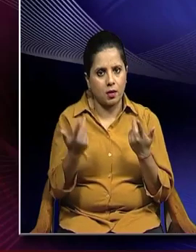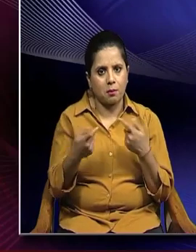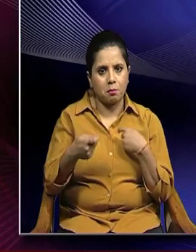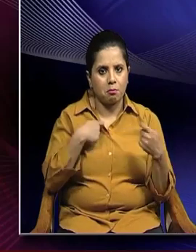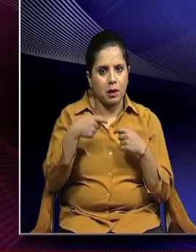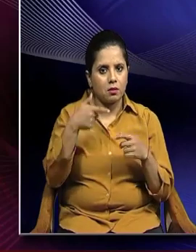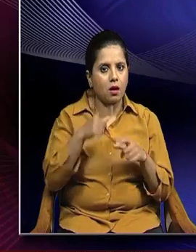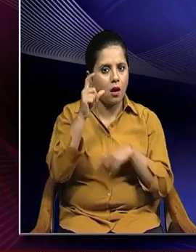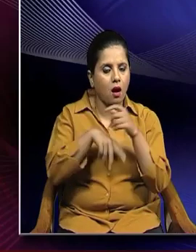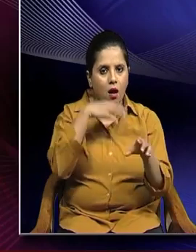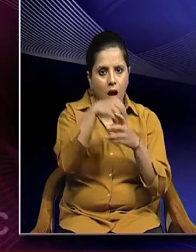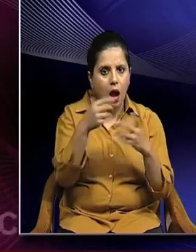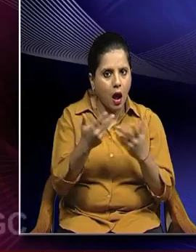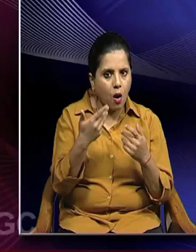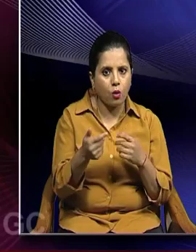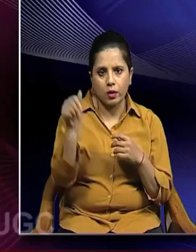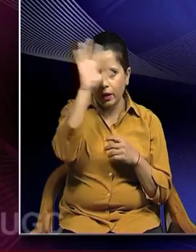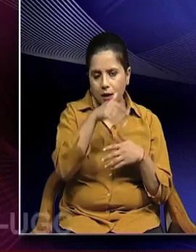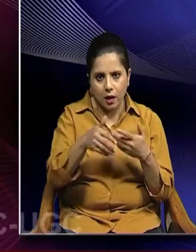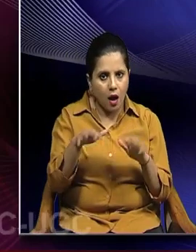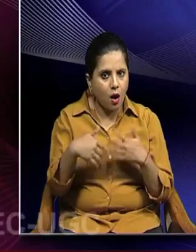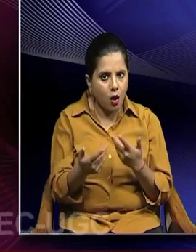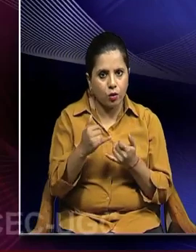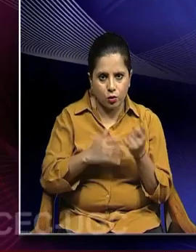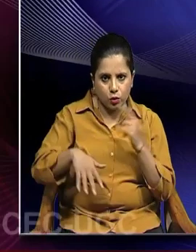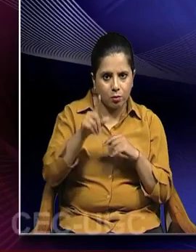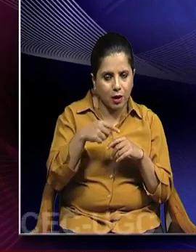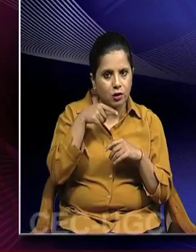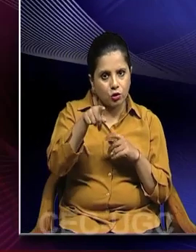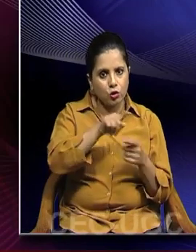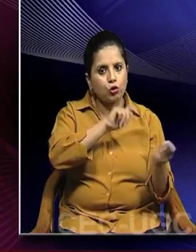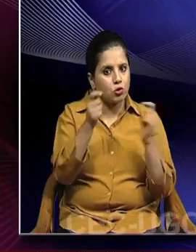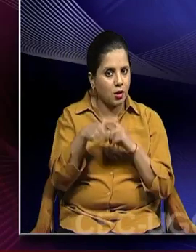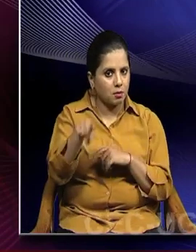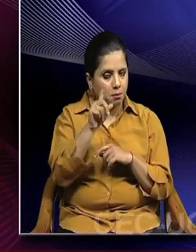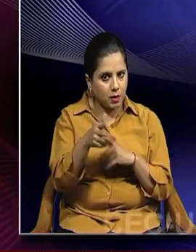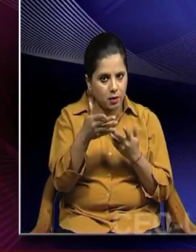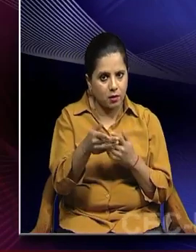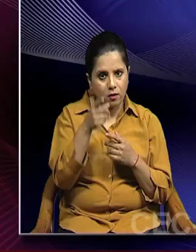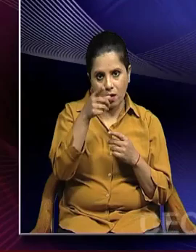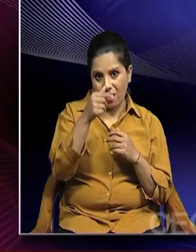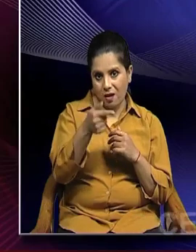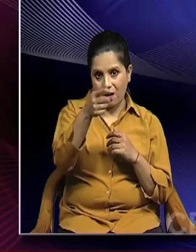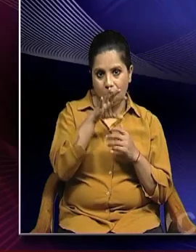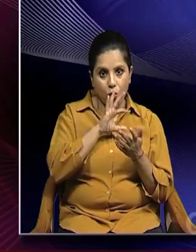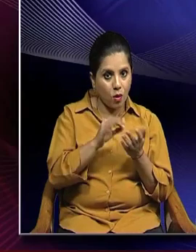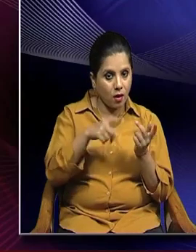enterprise, in a country, in a society? We will have to shift from this transactional